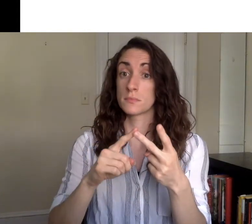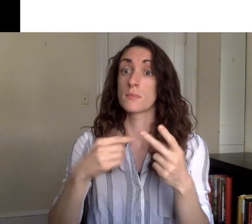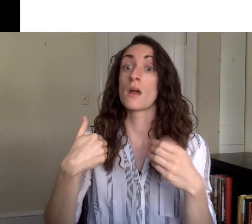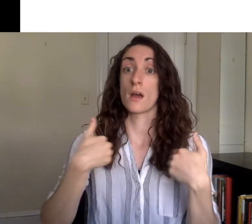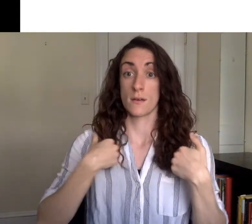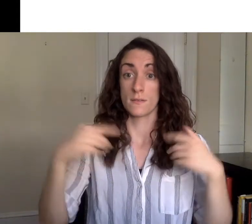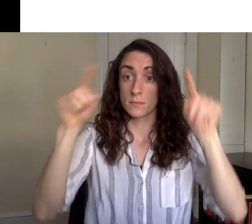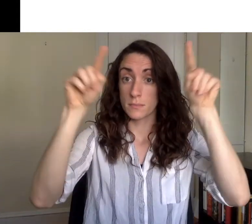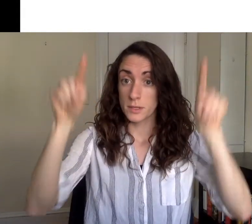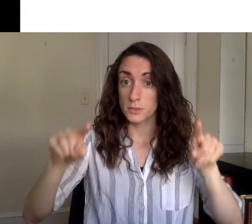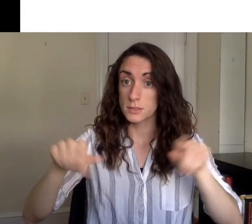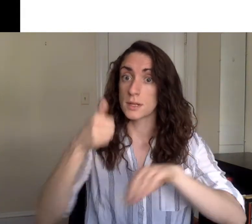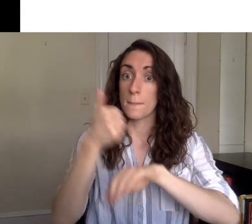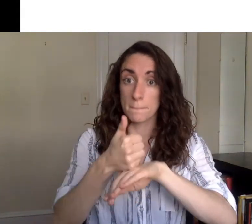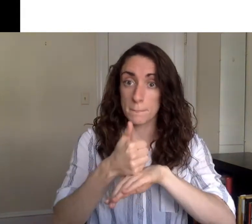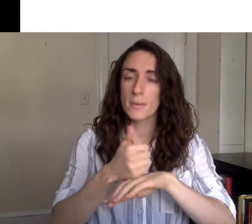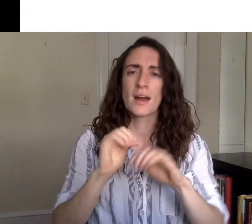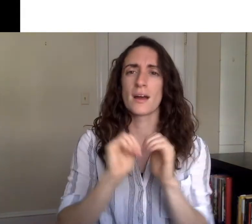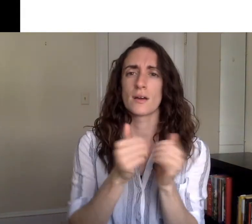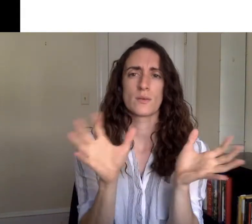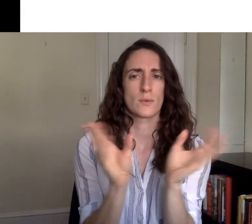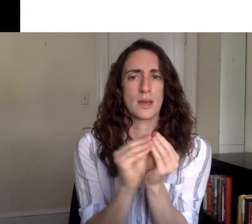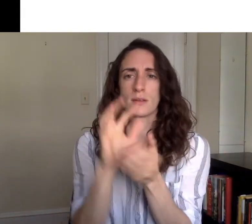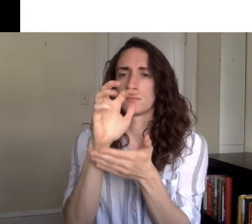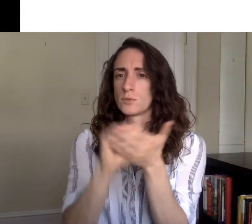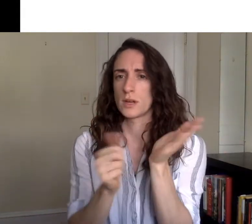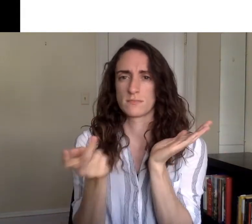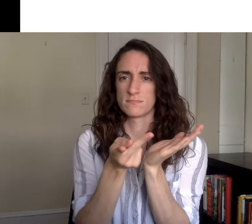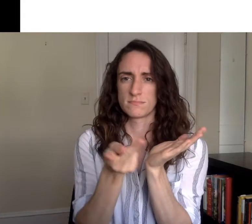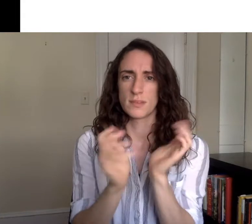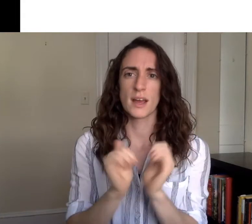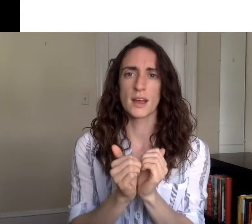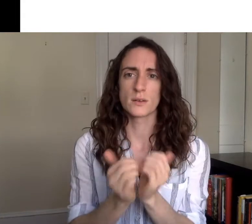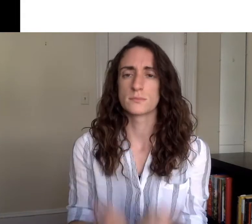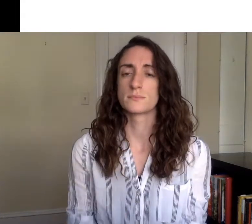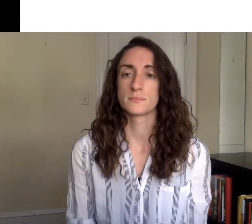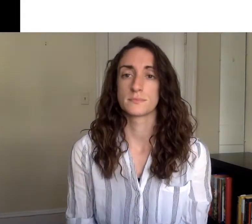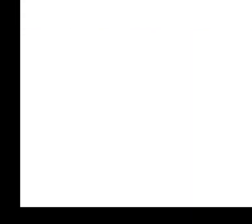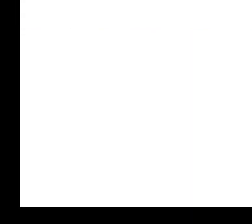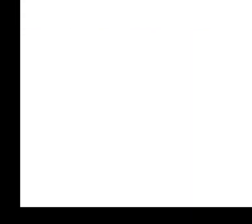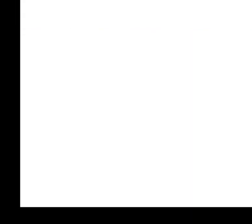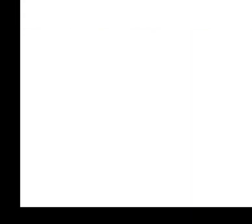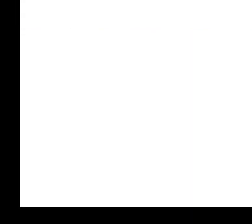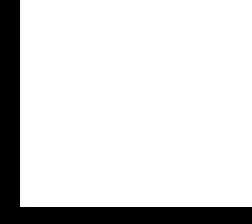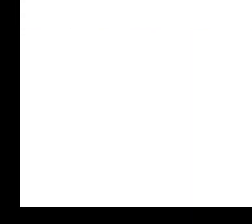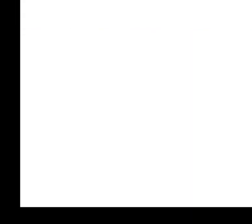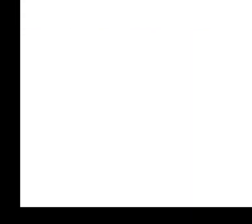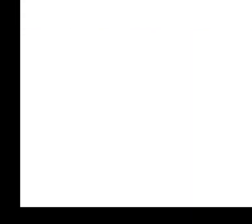Second, if we have a pair of matrices, how can we add or subtract them?